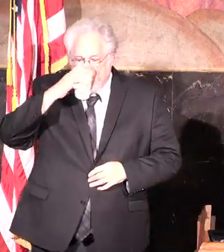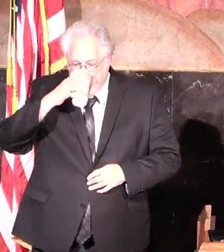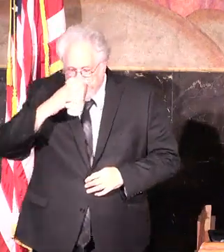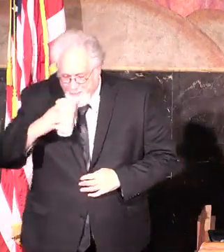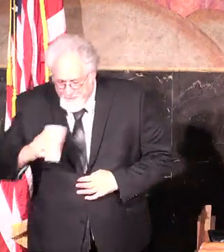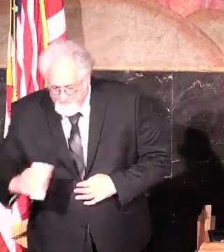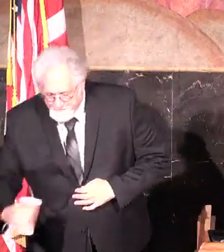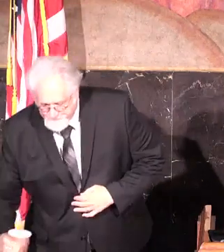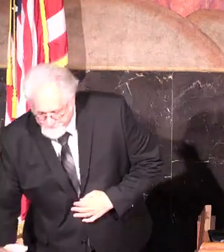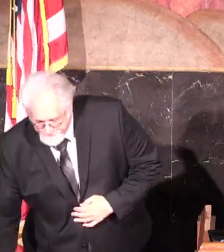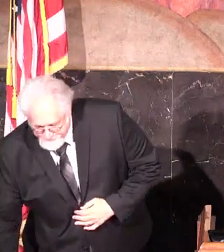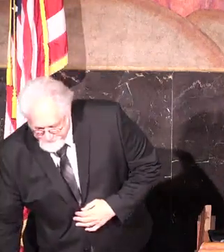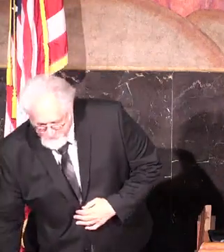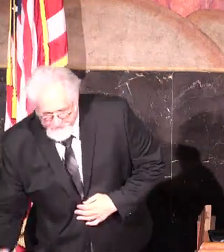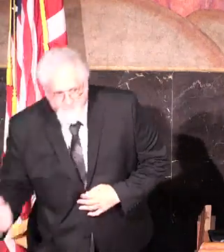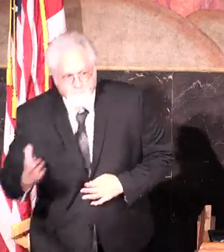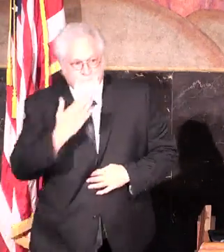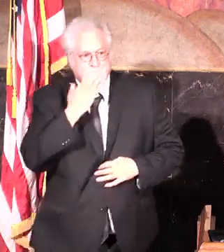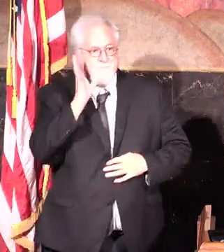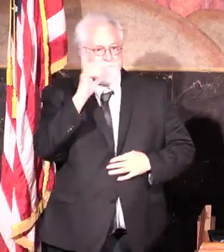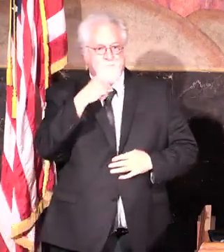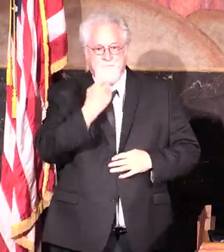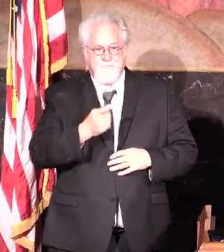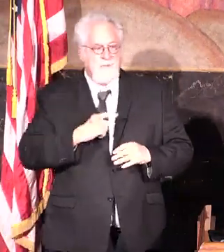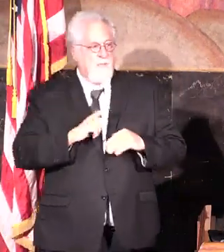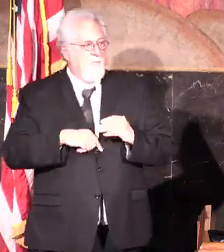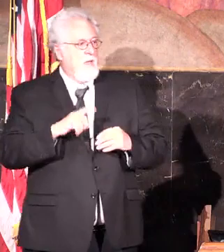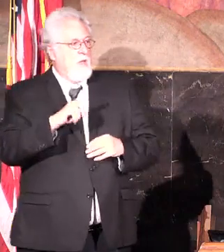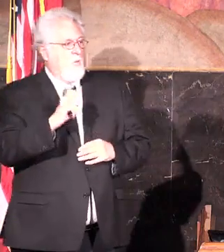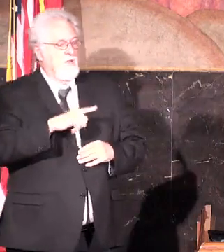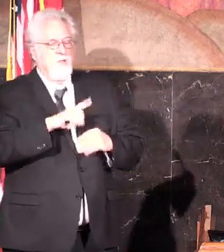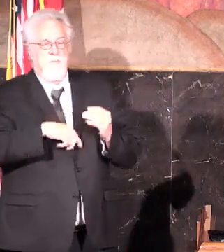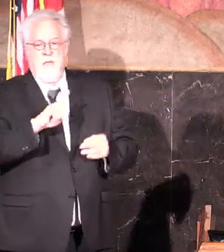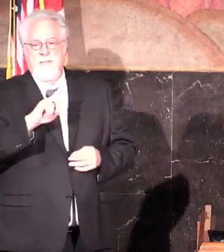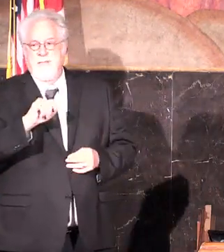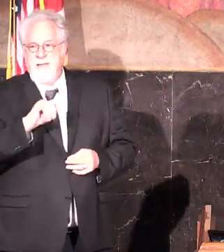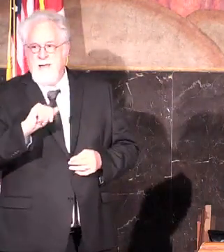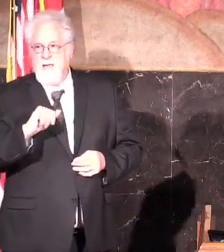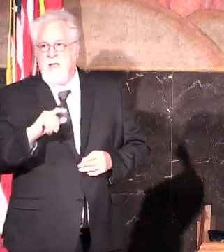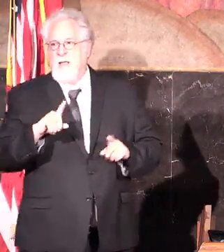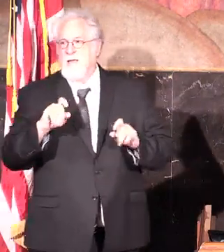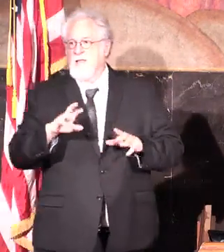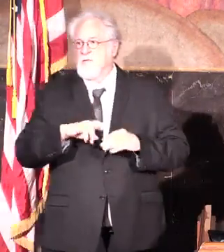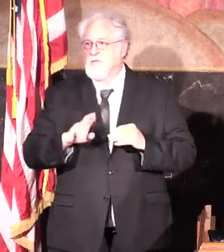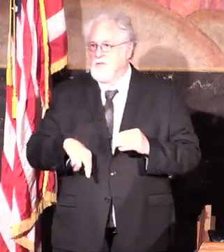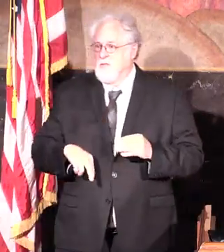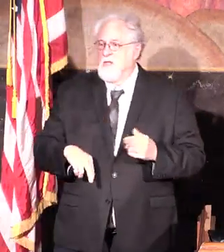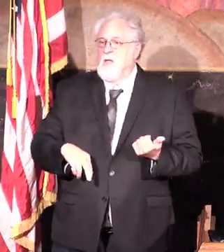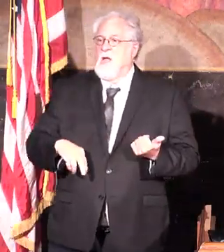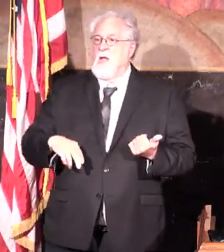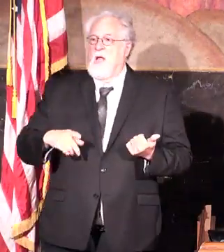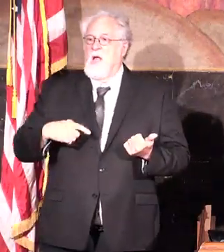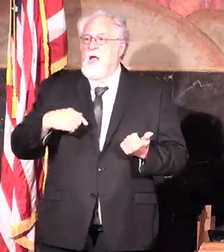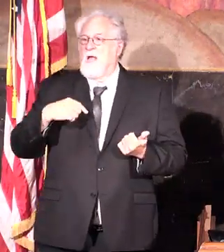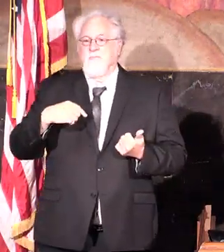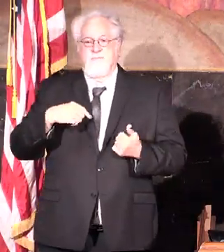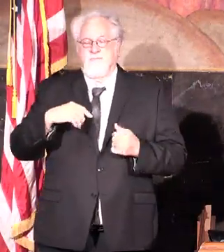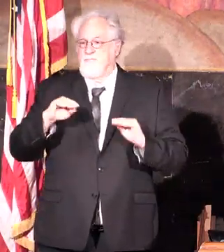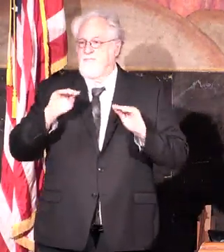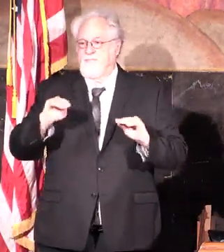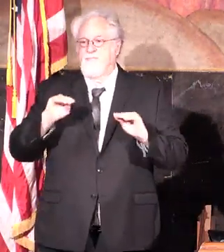Thank you. And I will tell you the questions about the data and the test results. I have instructed from the very beginning,